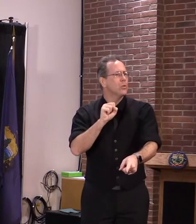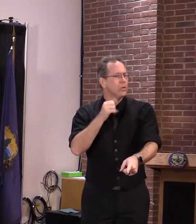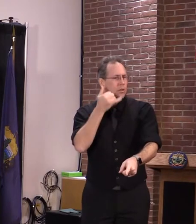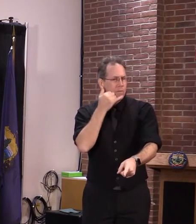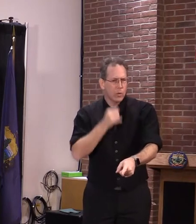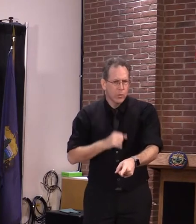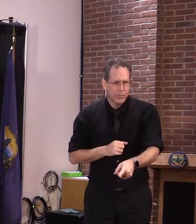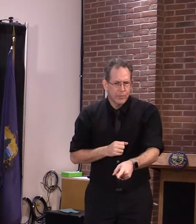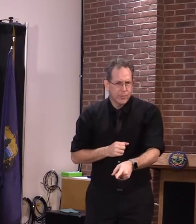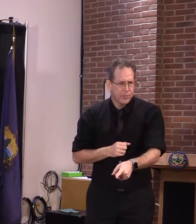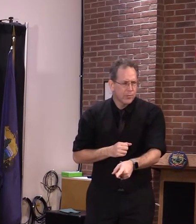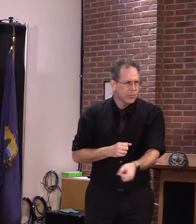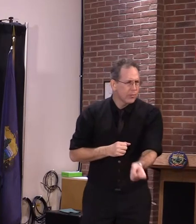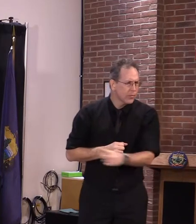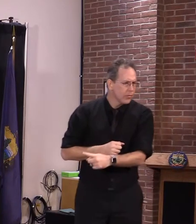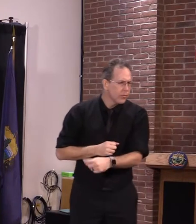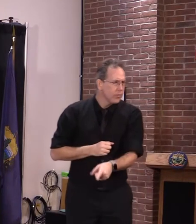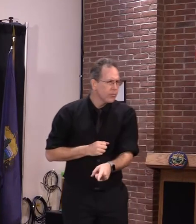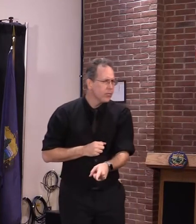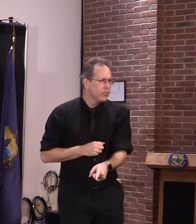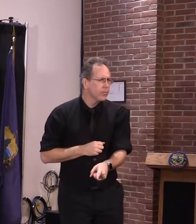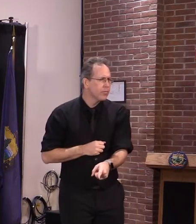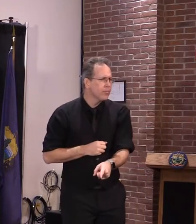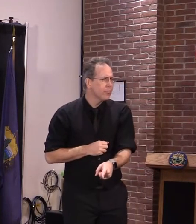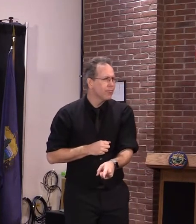Hi, everybody. As always, thank you for doing this.